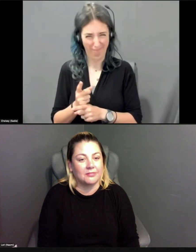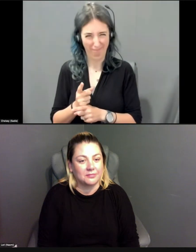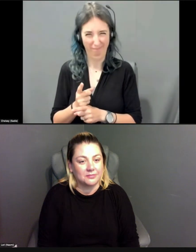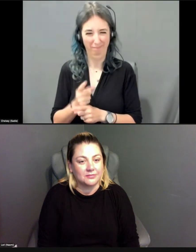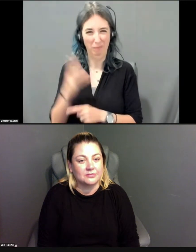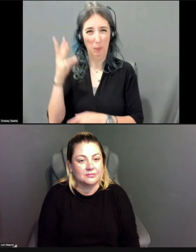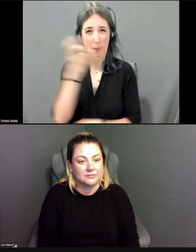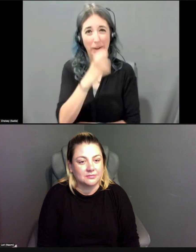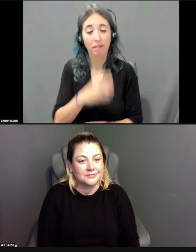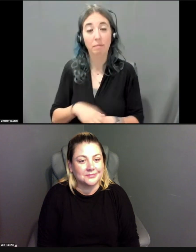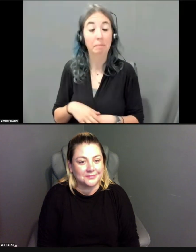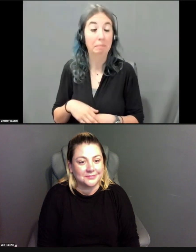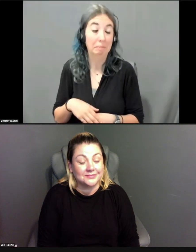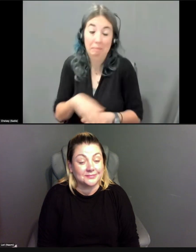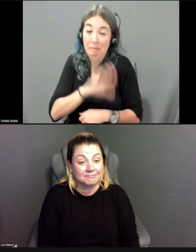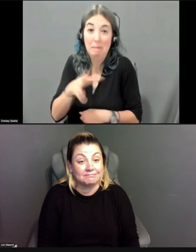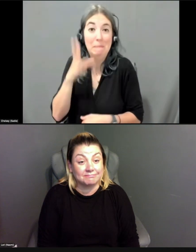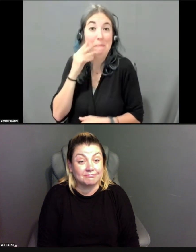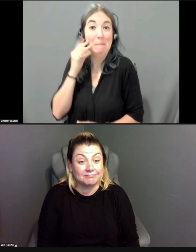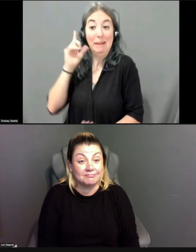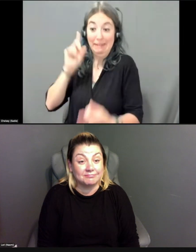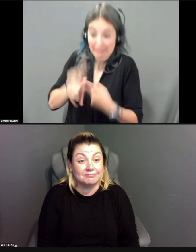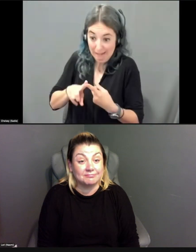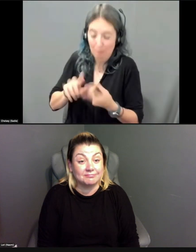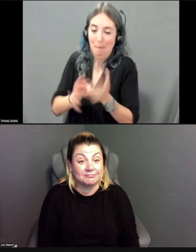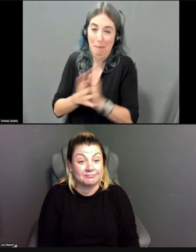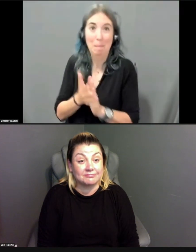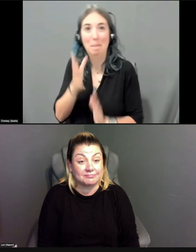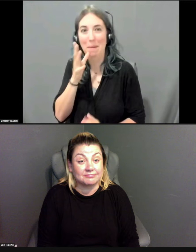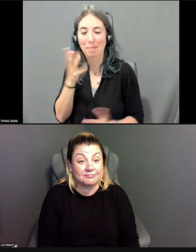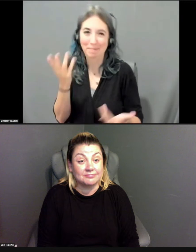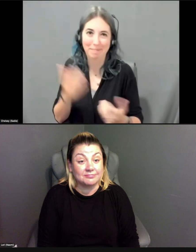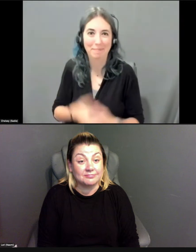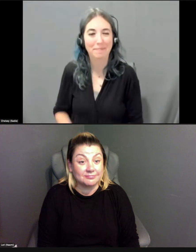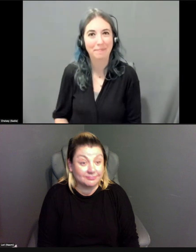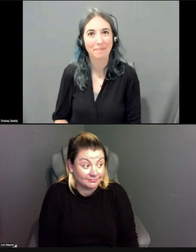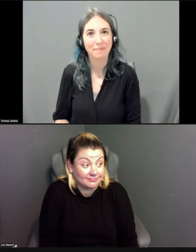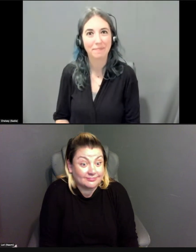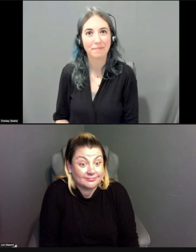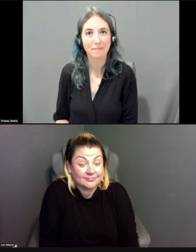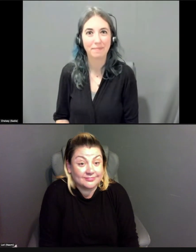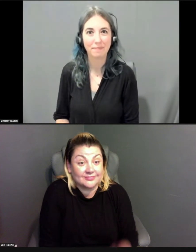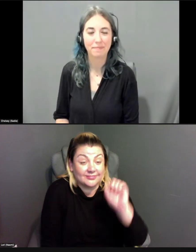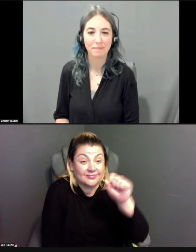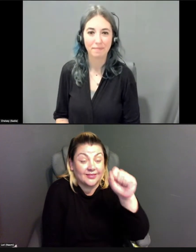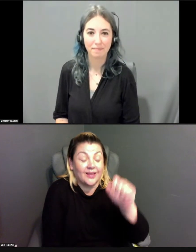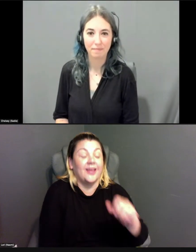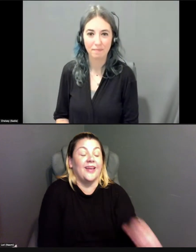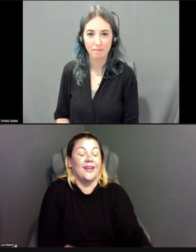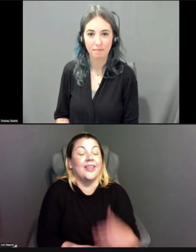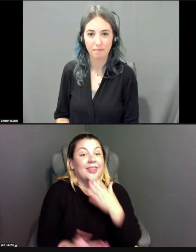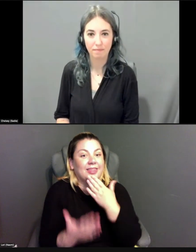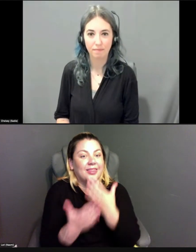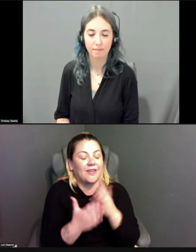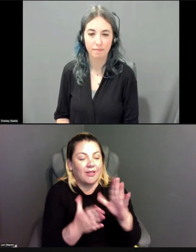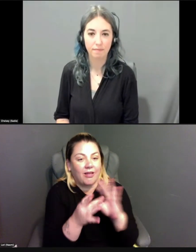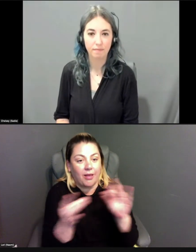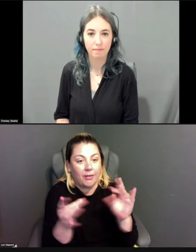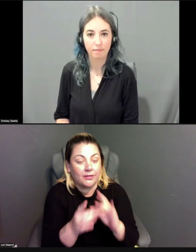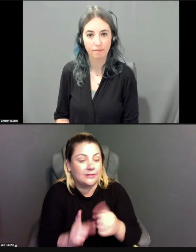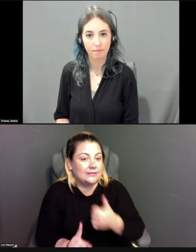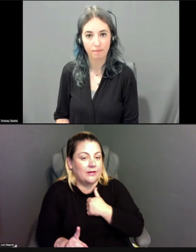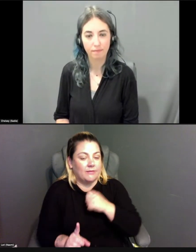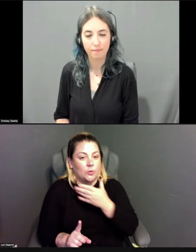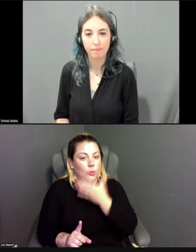thing until I had to experience it. I'm so glad you brought that up because, yeah, that's not something that I have any personal experience with,